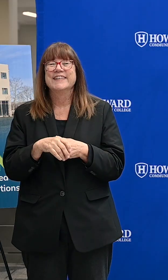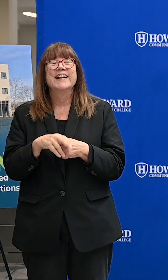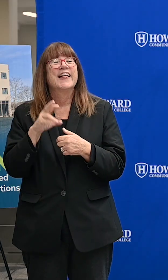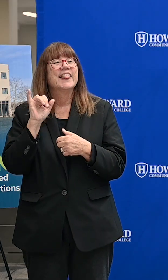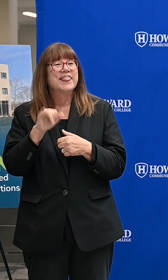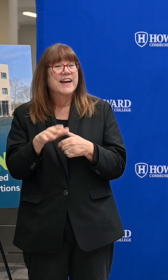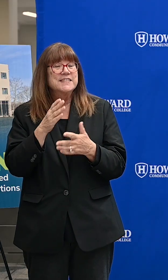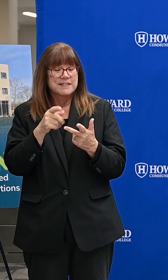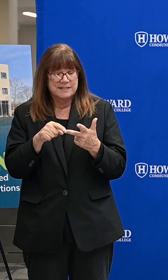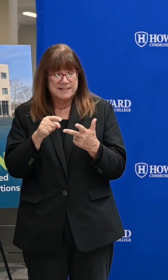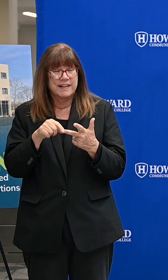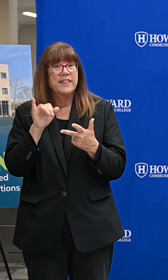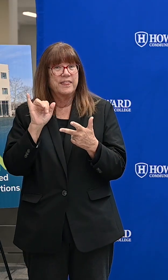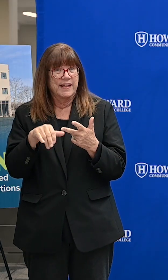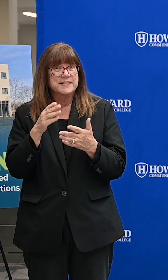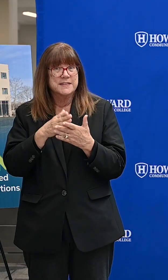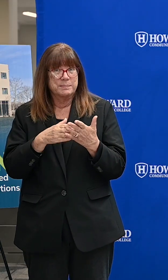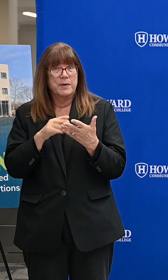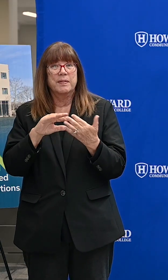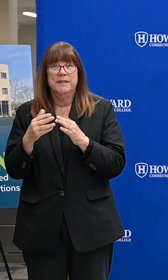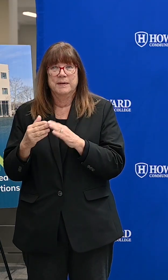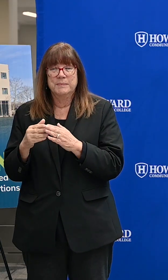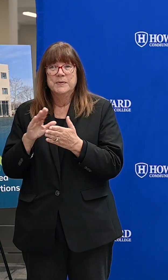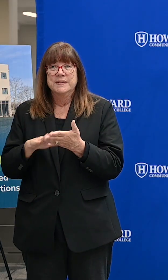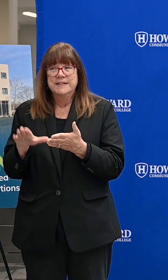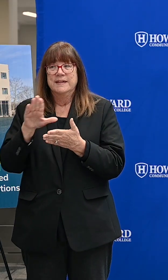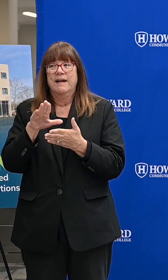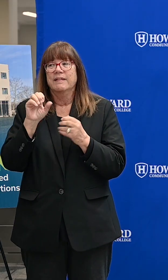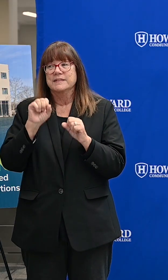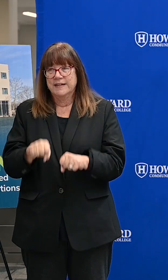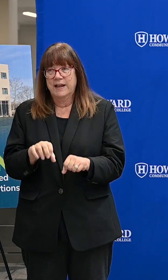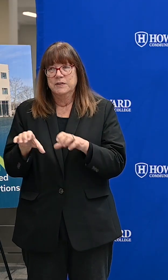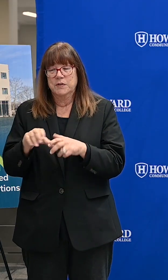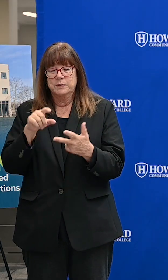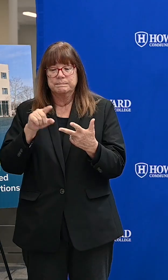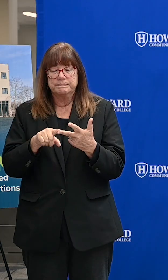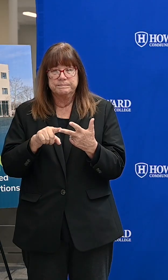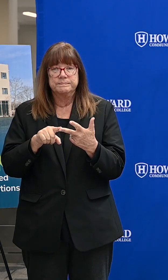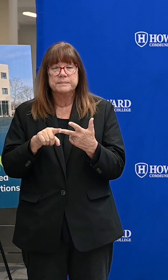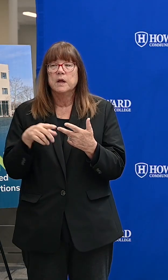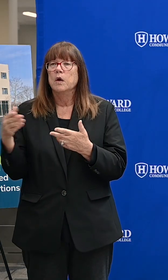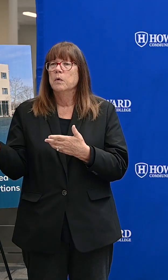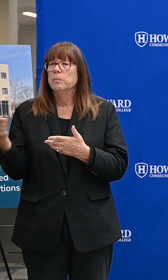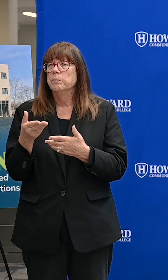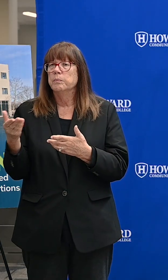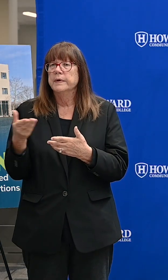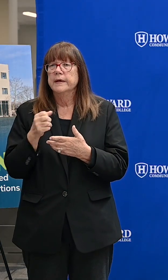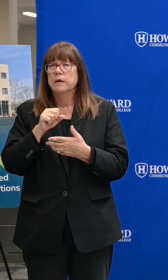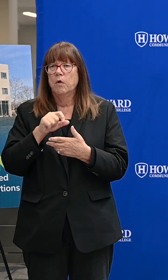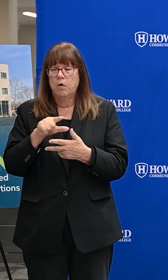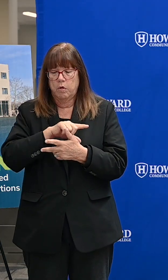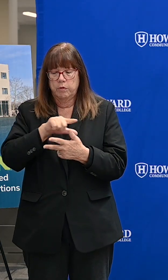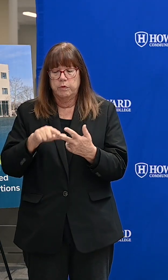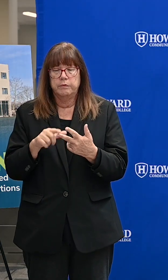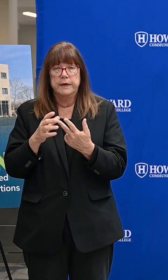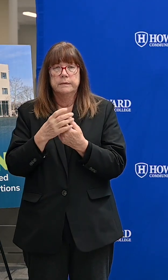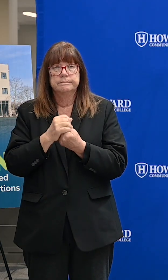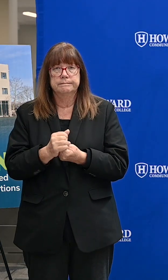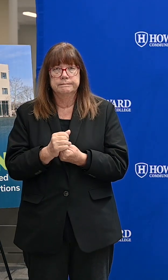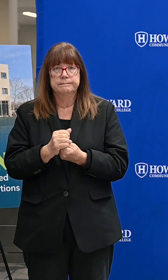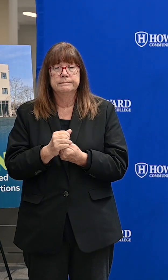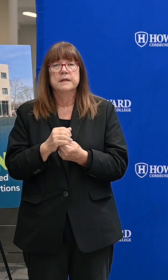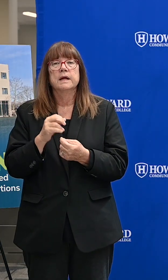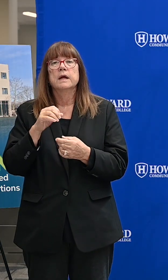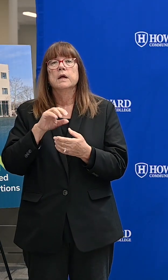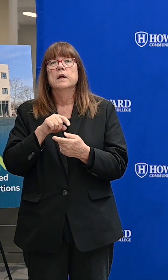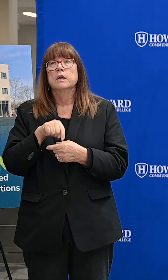That's the part that the community college can do. And they're bringing all these 3 components together